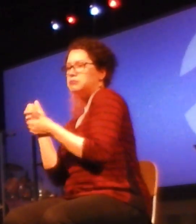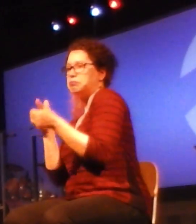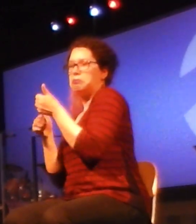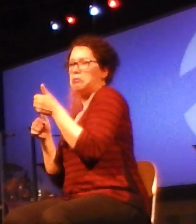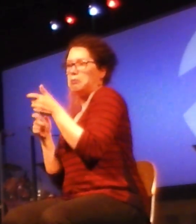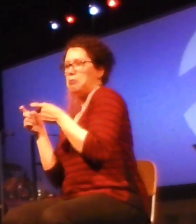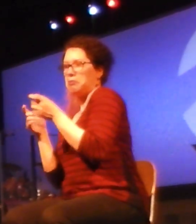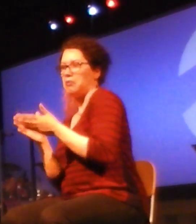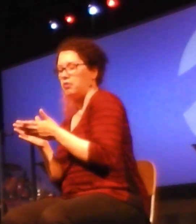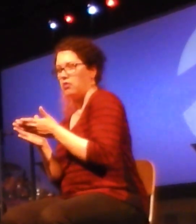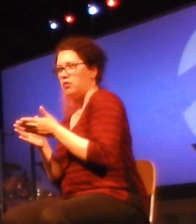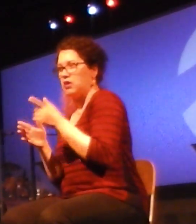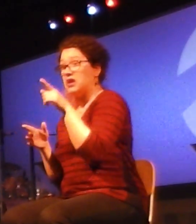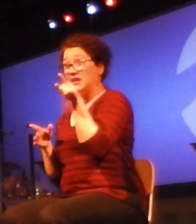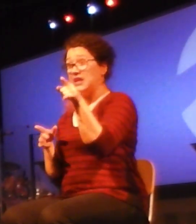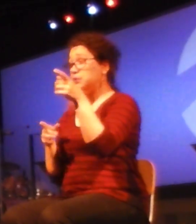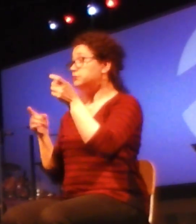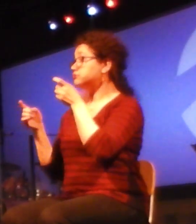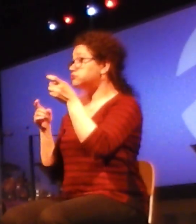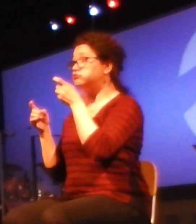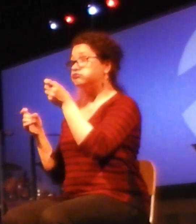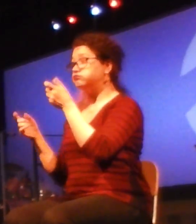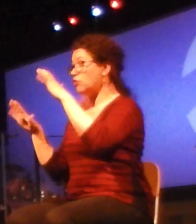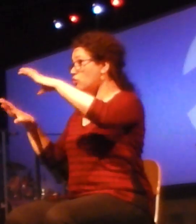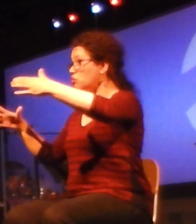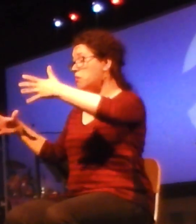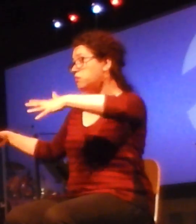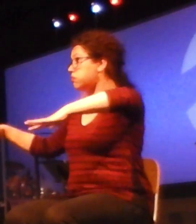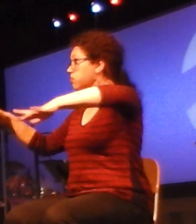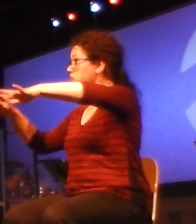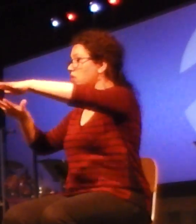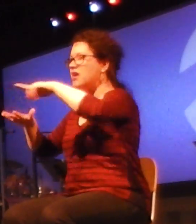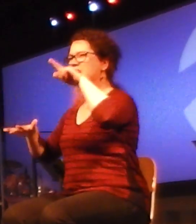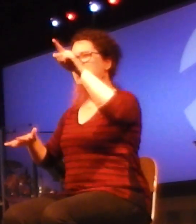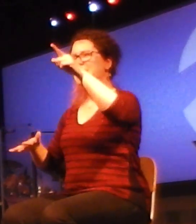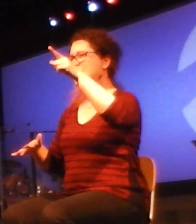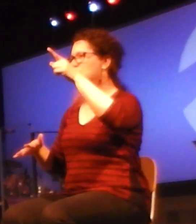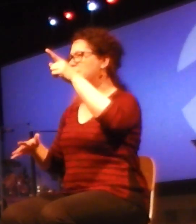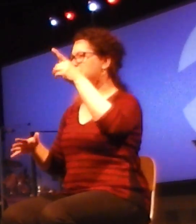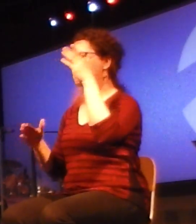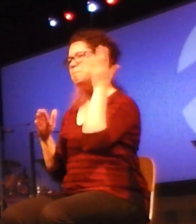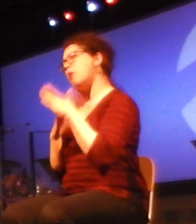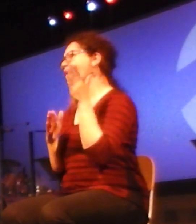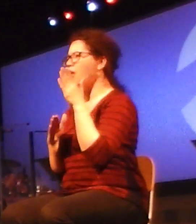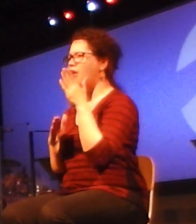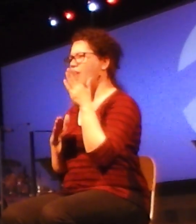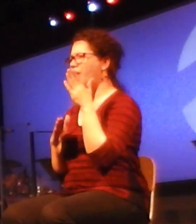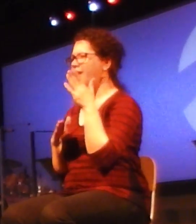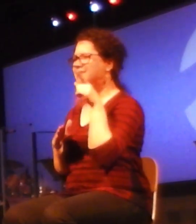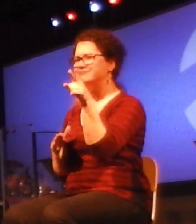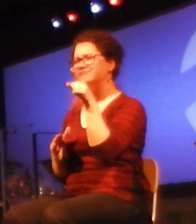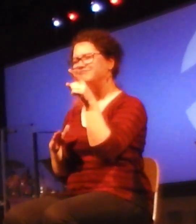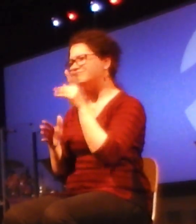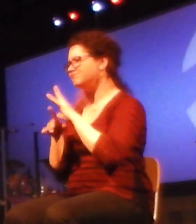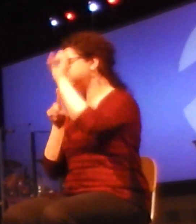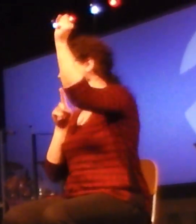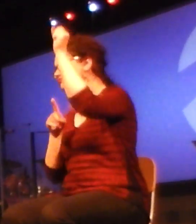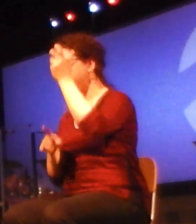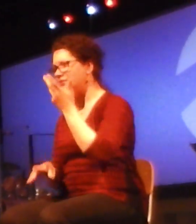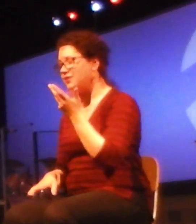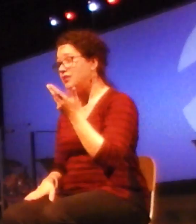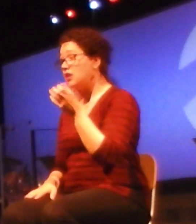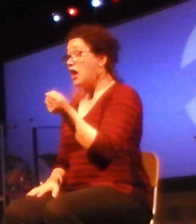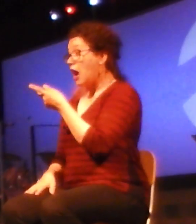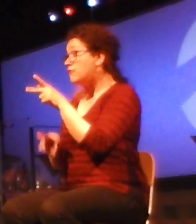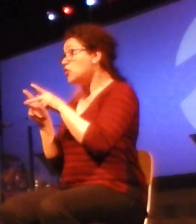this massive group of people and just crushing his job, just killing it. And there were a couple people over